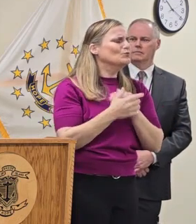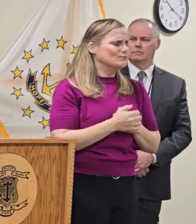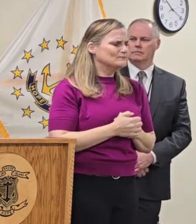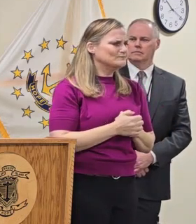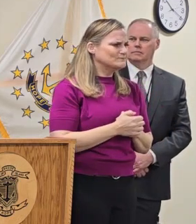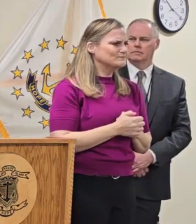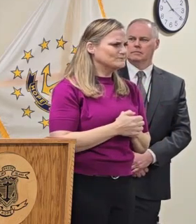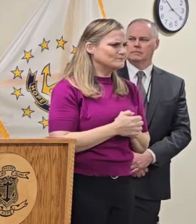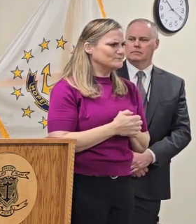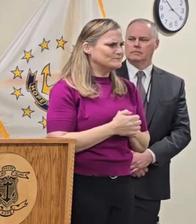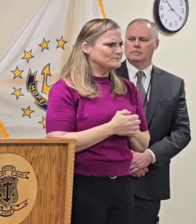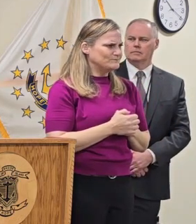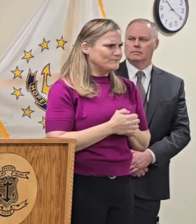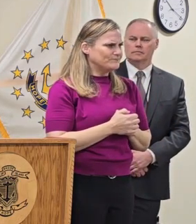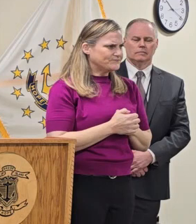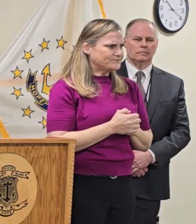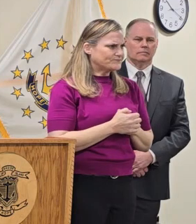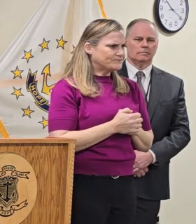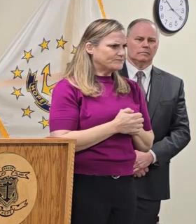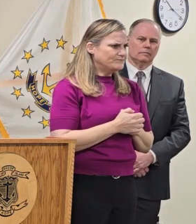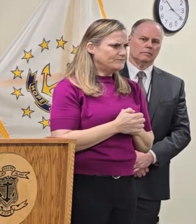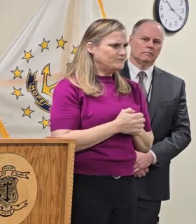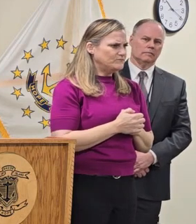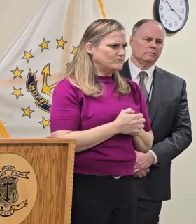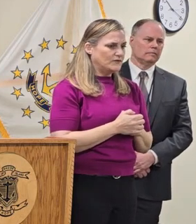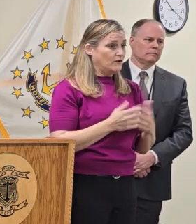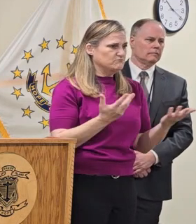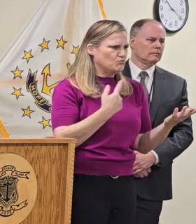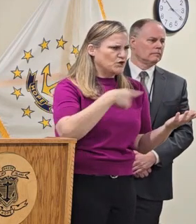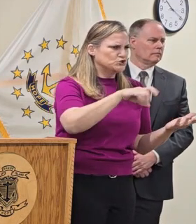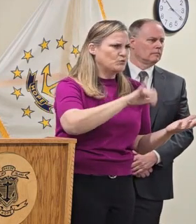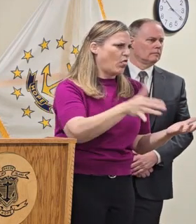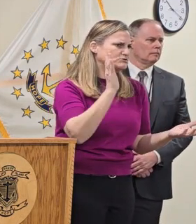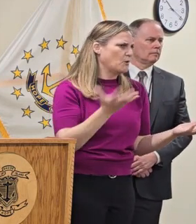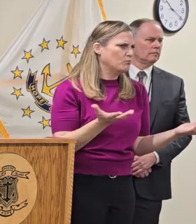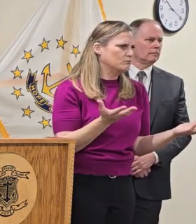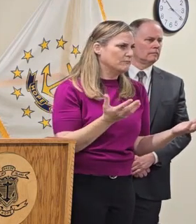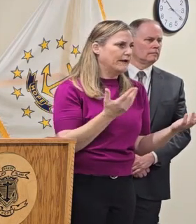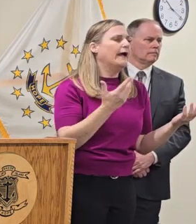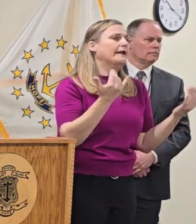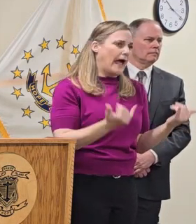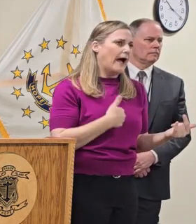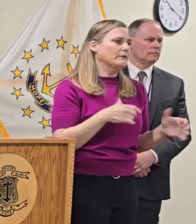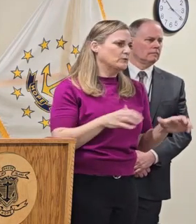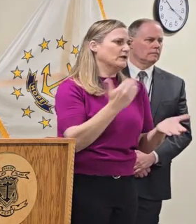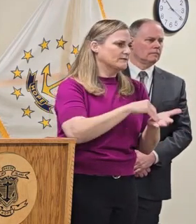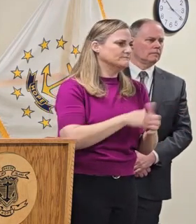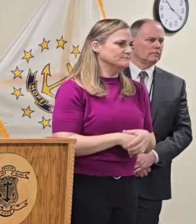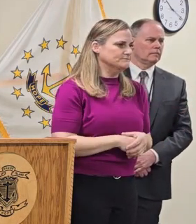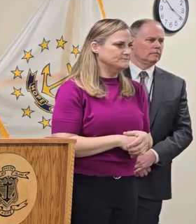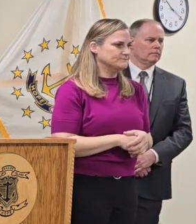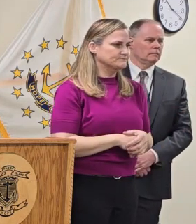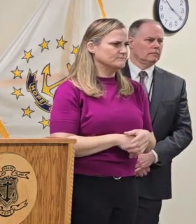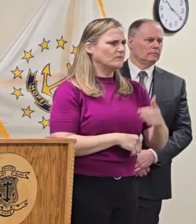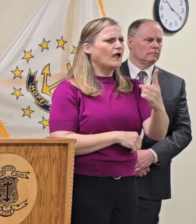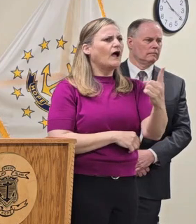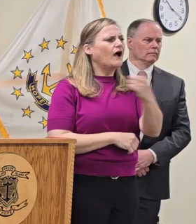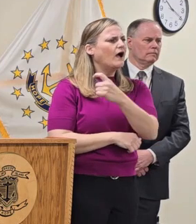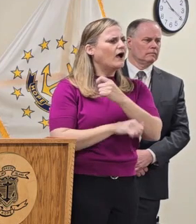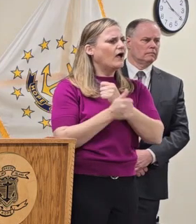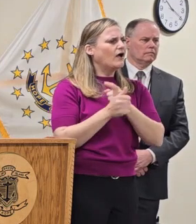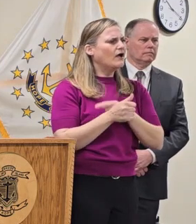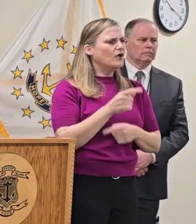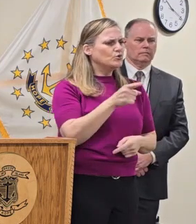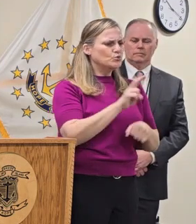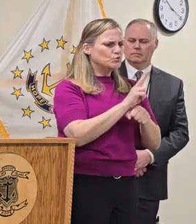that we should have been in this position years ago. We'll go back to Steve. Two questions, if I may, Governor. Yes. You said quick, but not in a hurry. Is this open-ended